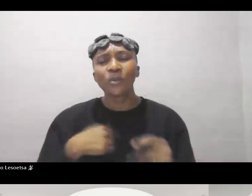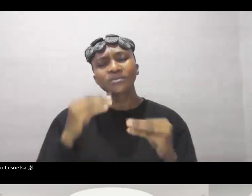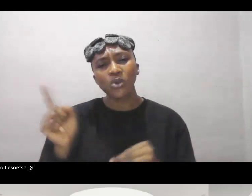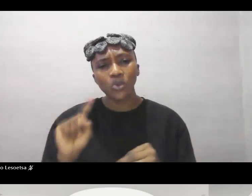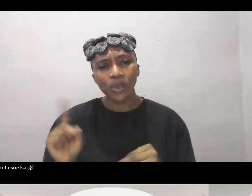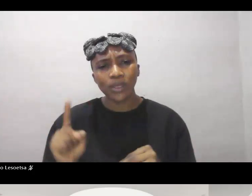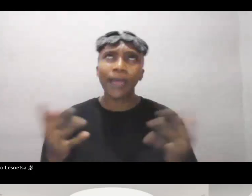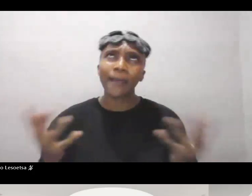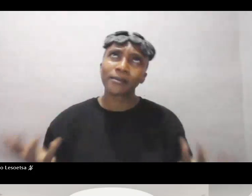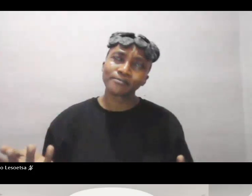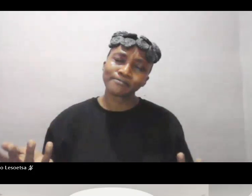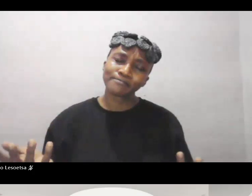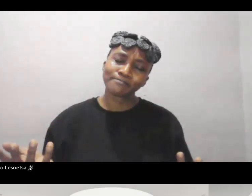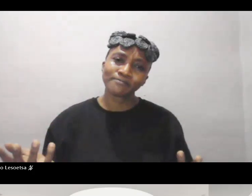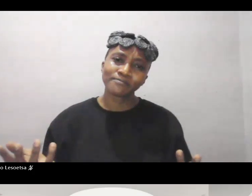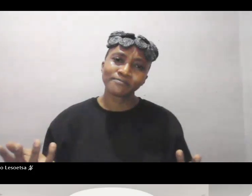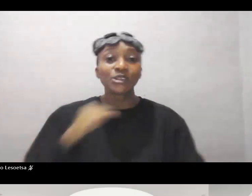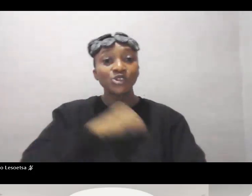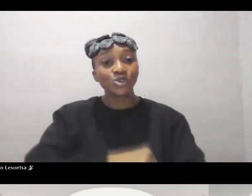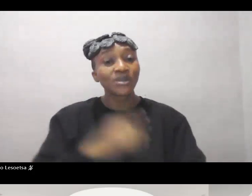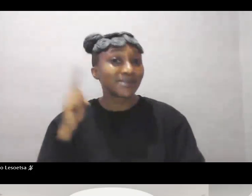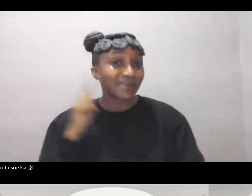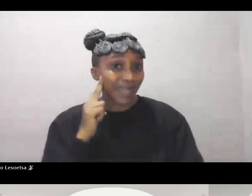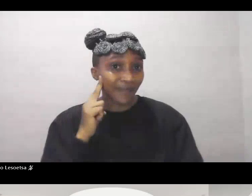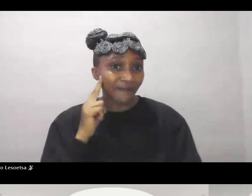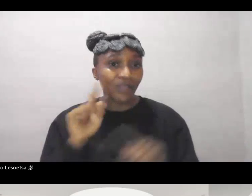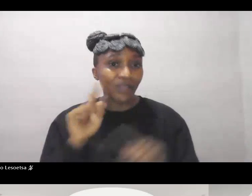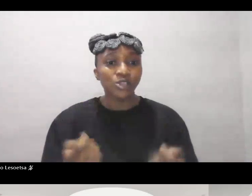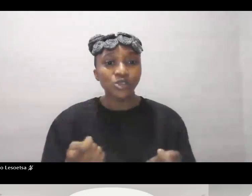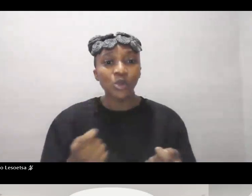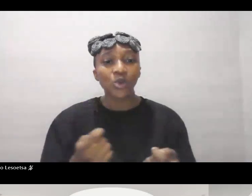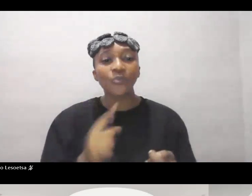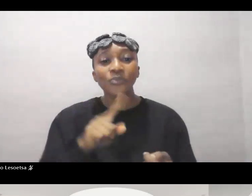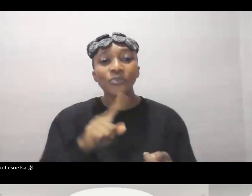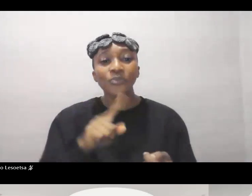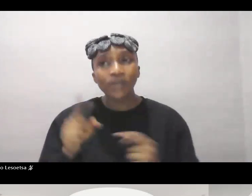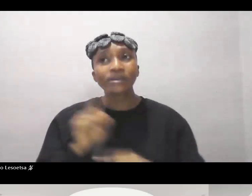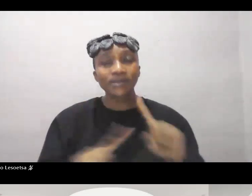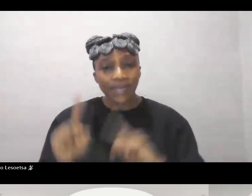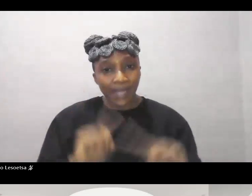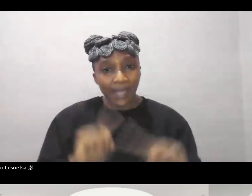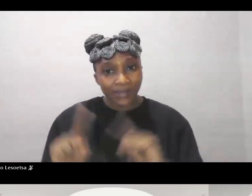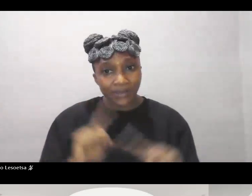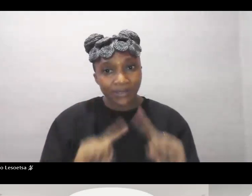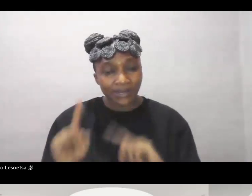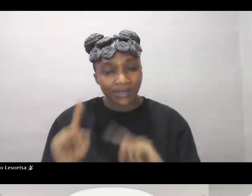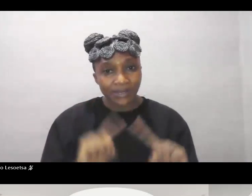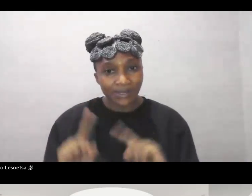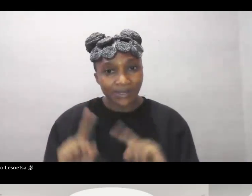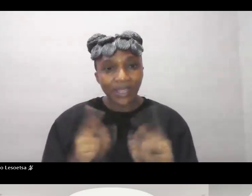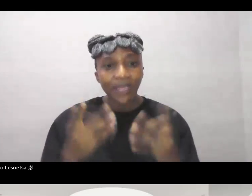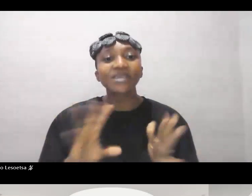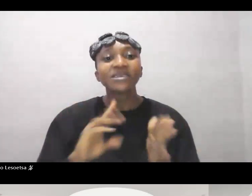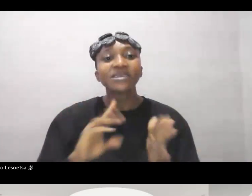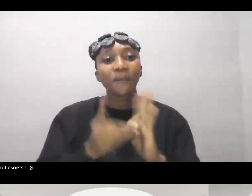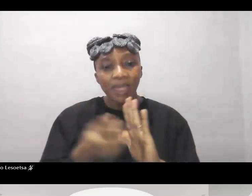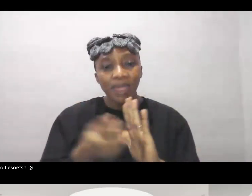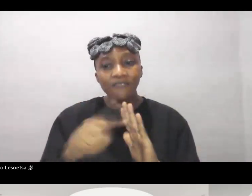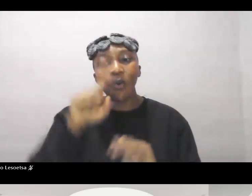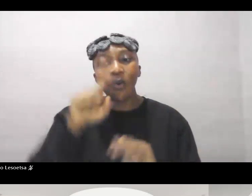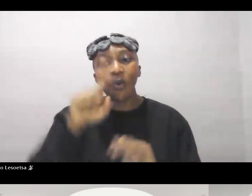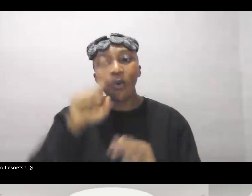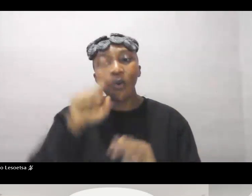students who are deaf. So we will discuss it. We will obviously plan for the next year. Do we have